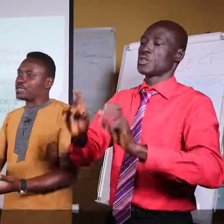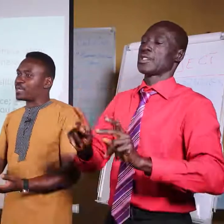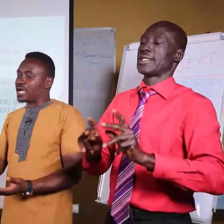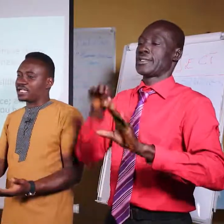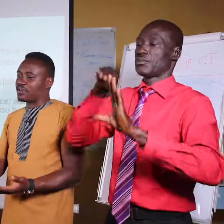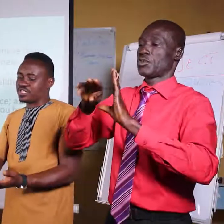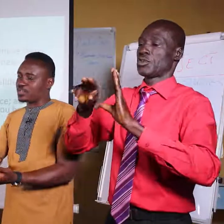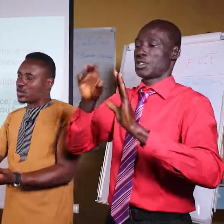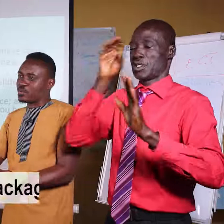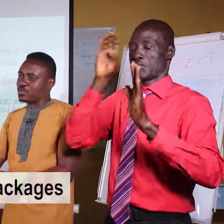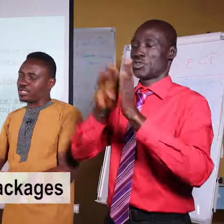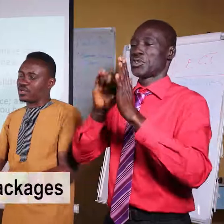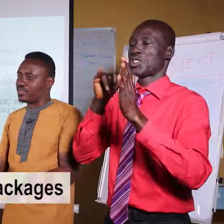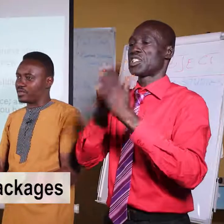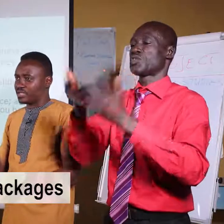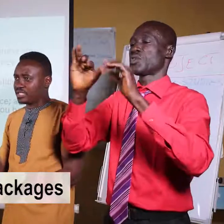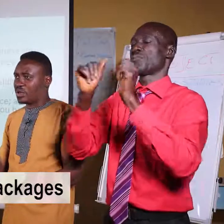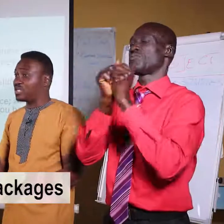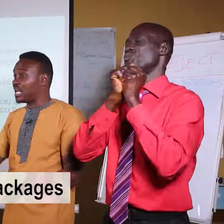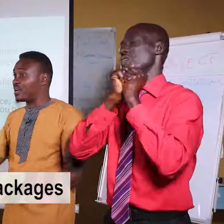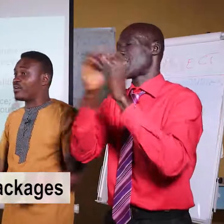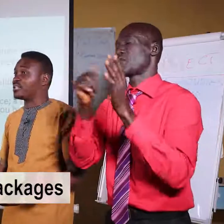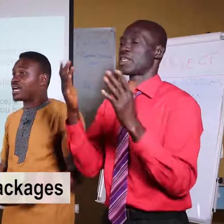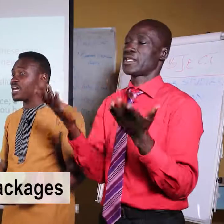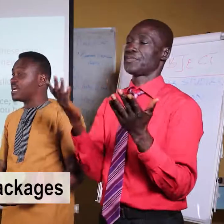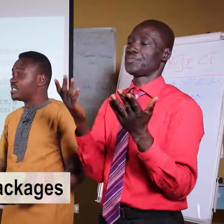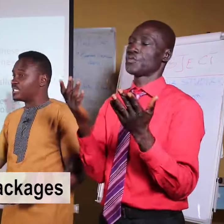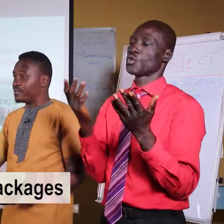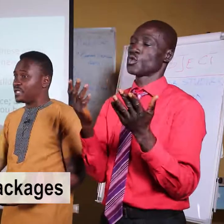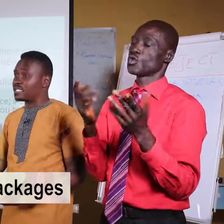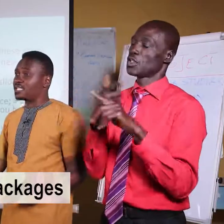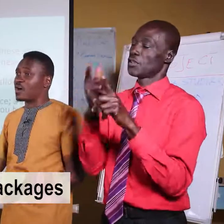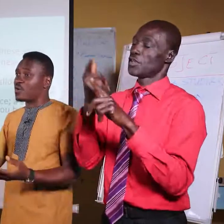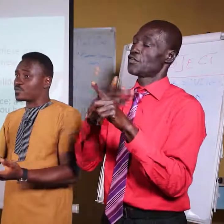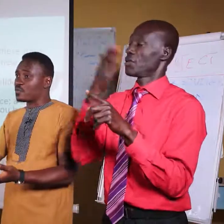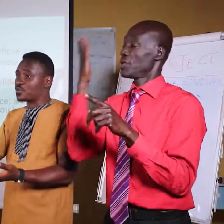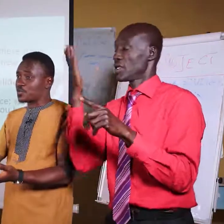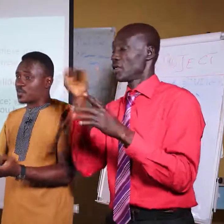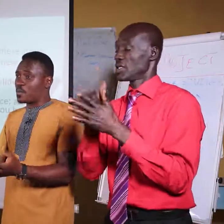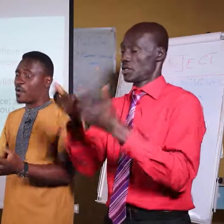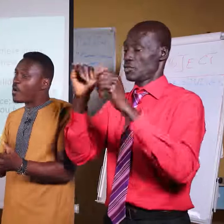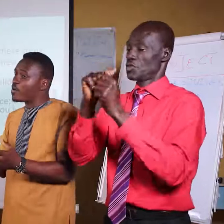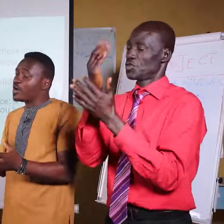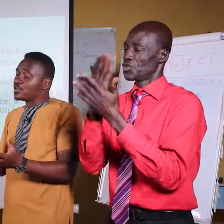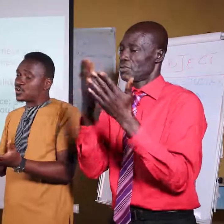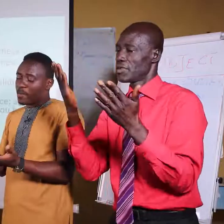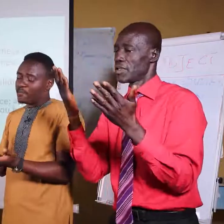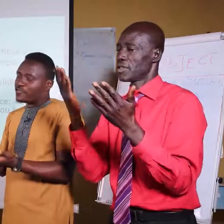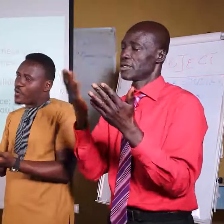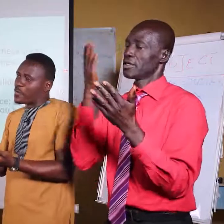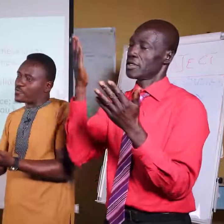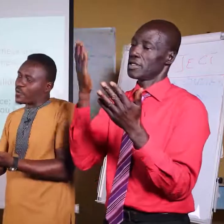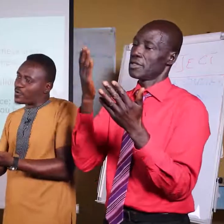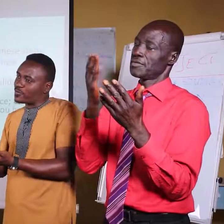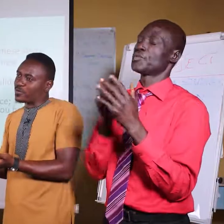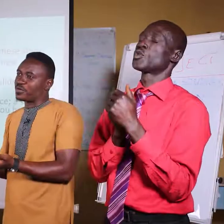when we say blank, that means it's coming with nothing on it. Unlike the templates that comes up with some